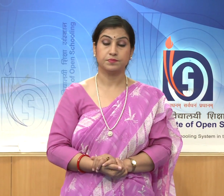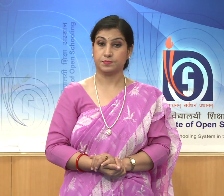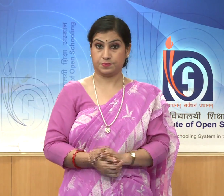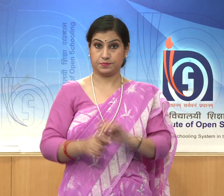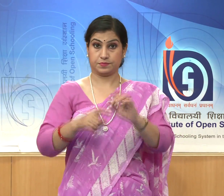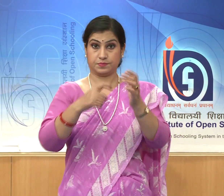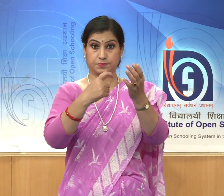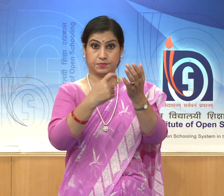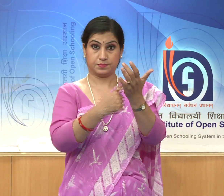Rasa-Lila